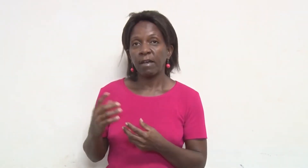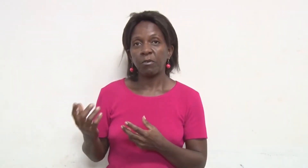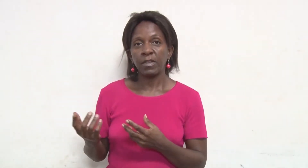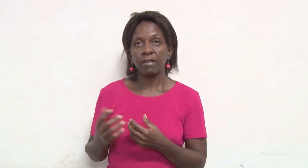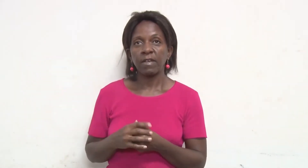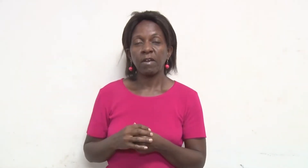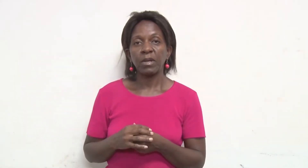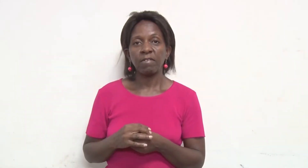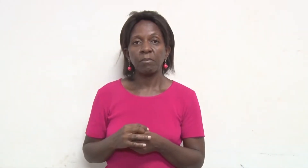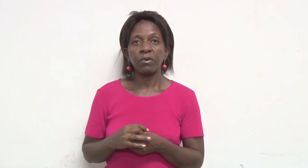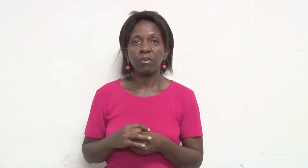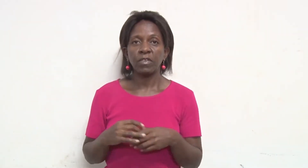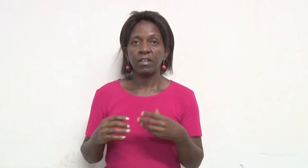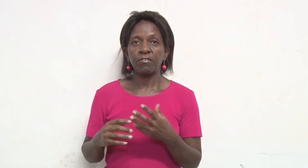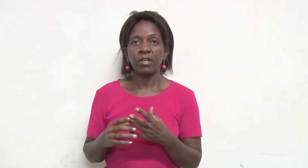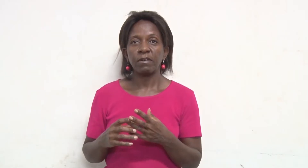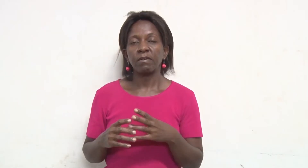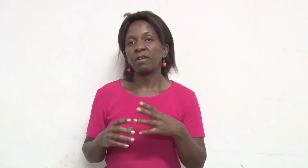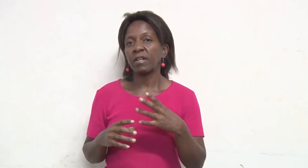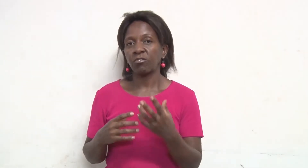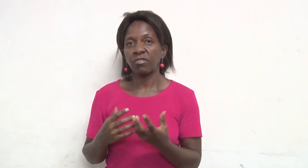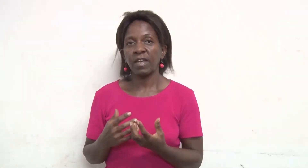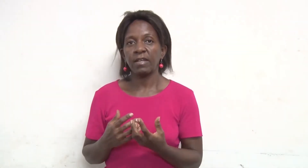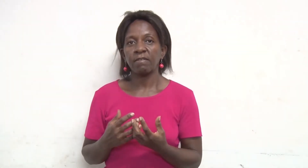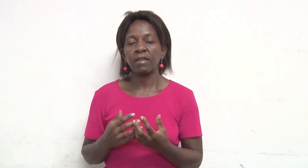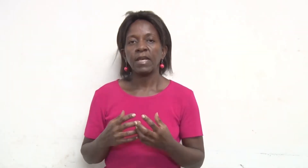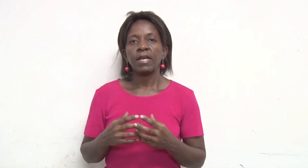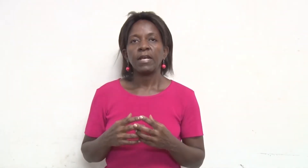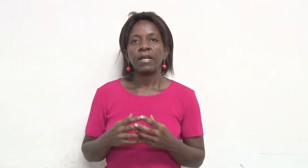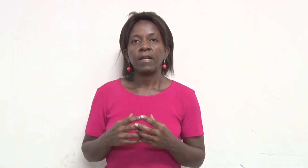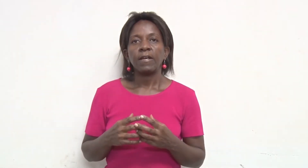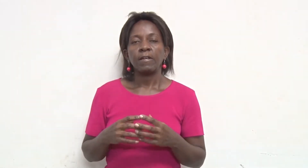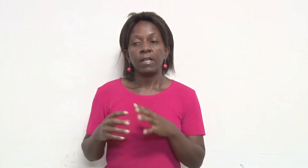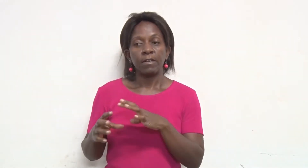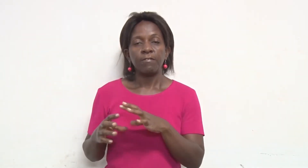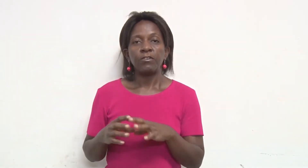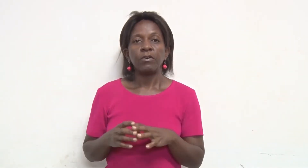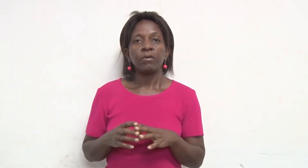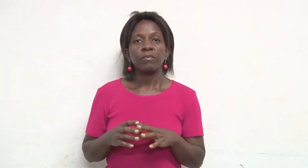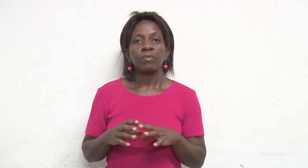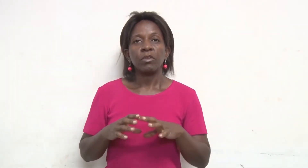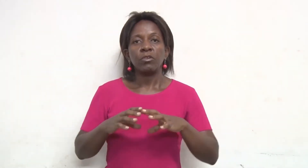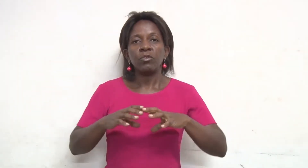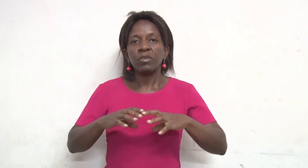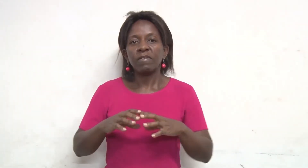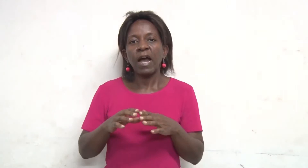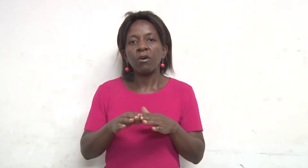some examples of the different tactile signs in the video. You will see how